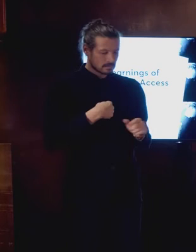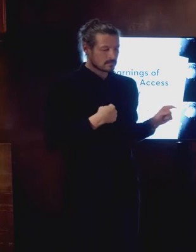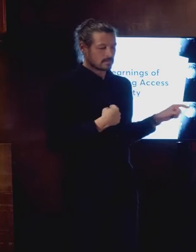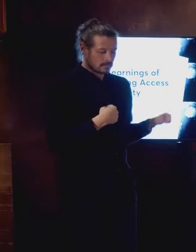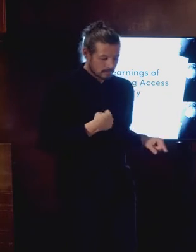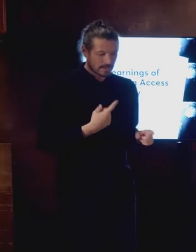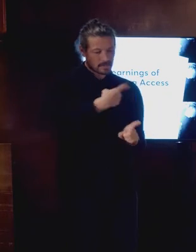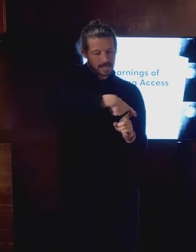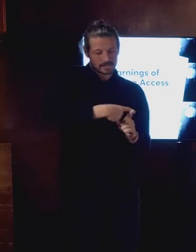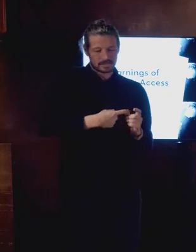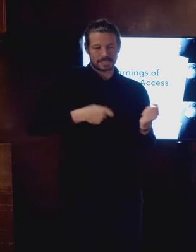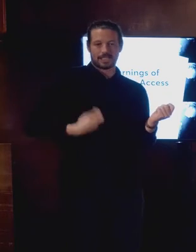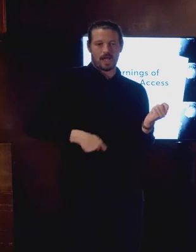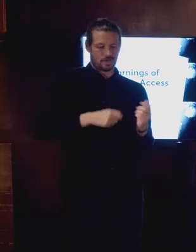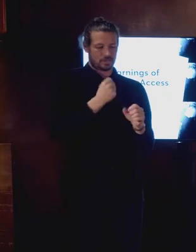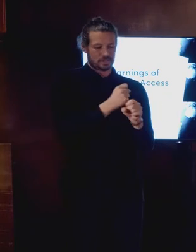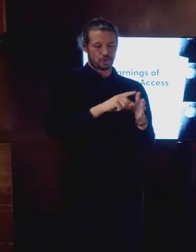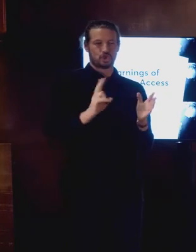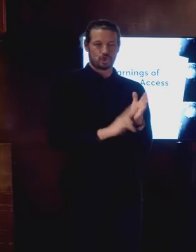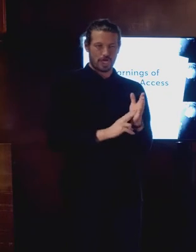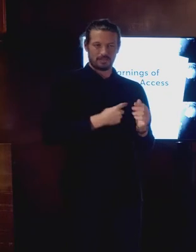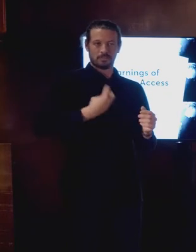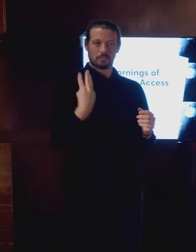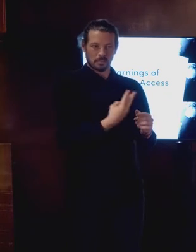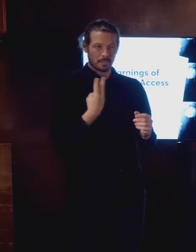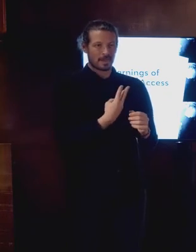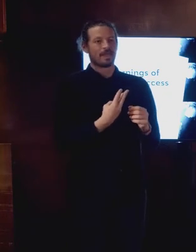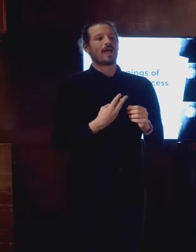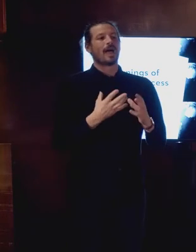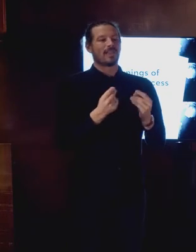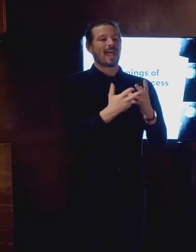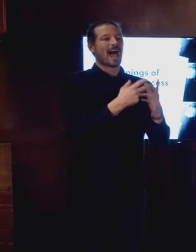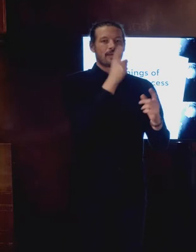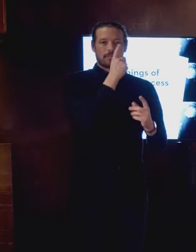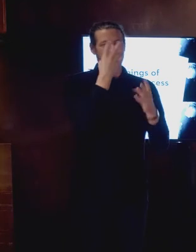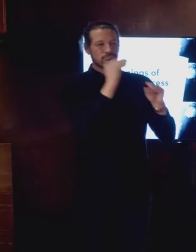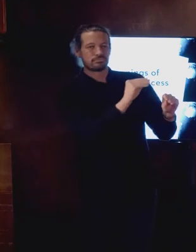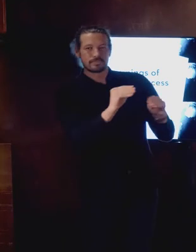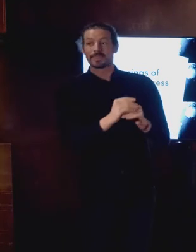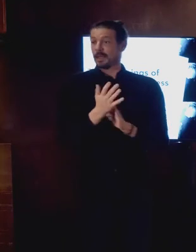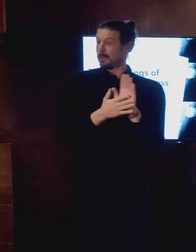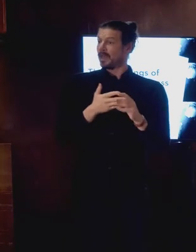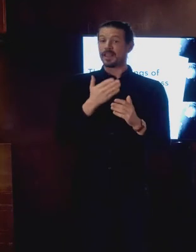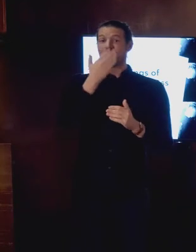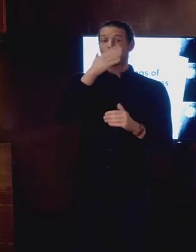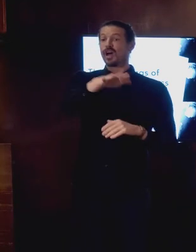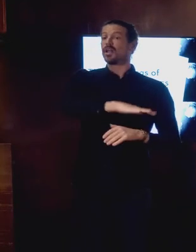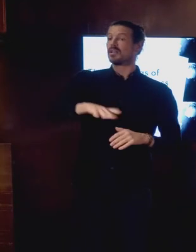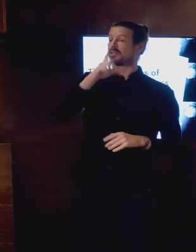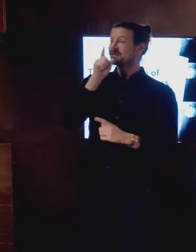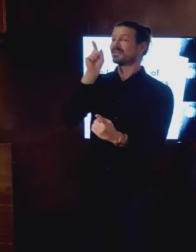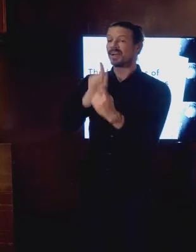And Jen, our guitarist. And then the others did a little beginner's course of their own so that we could talk to people in the foyer and introduce them and